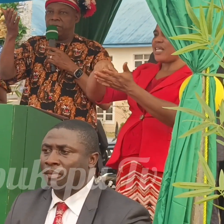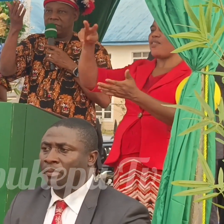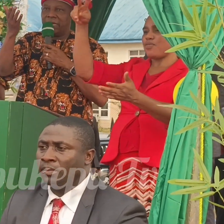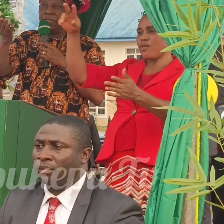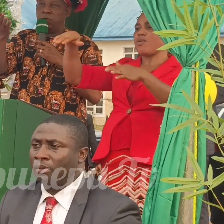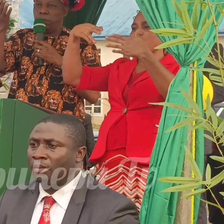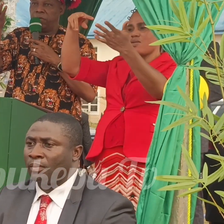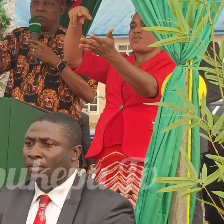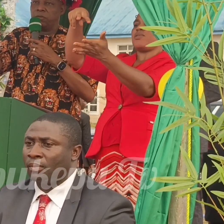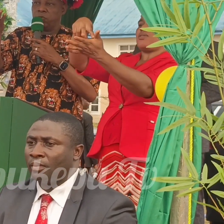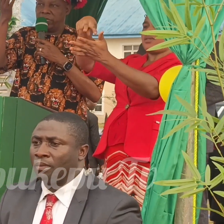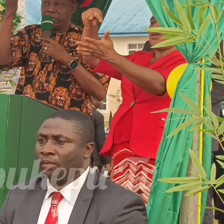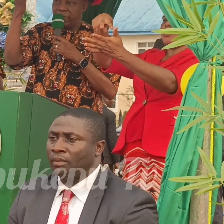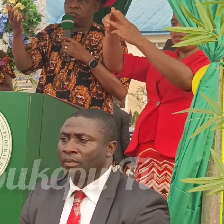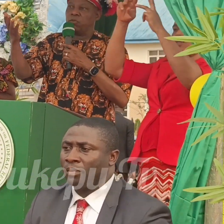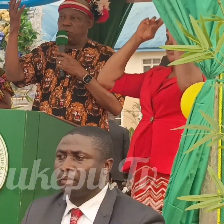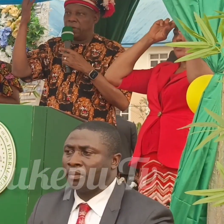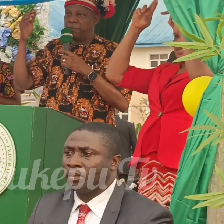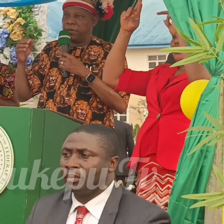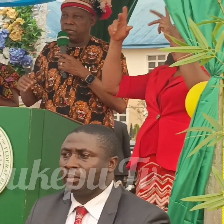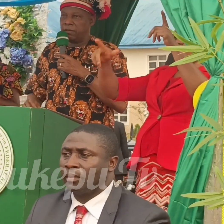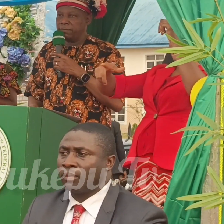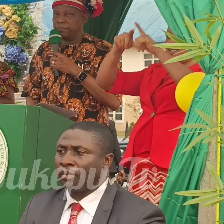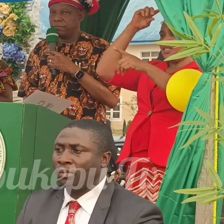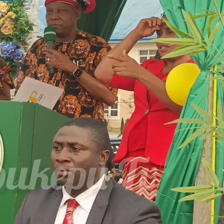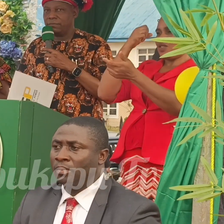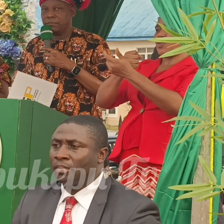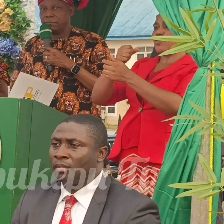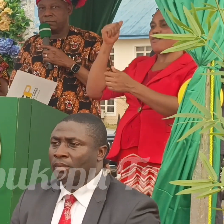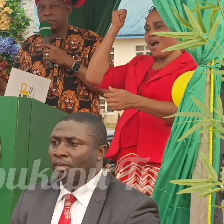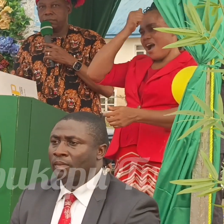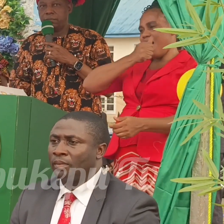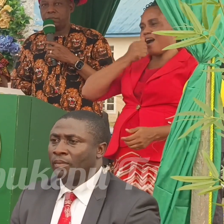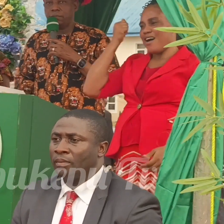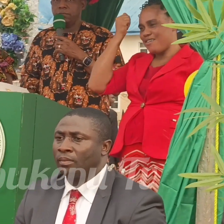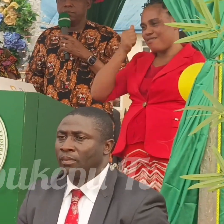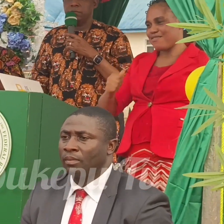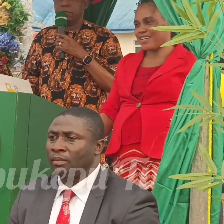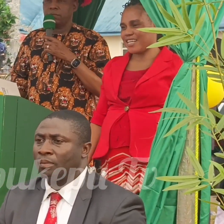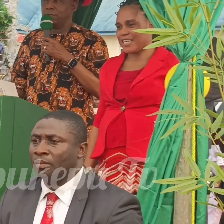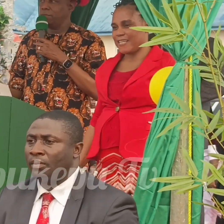give a standing ovation to this great son of Africa.